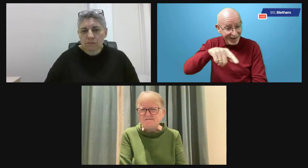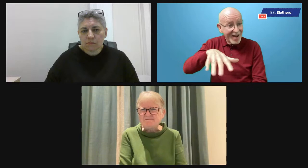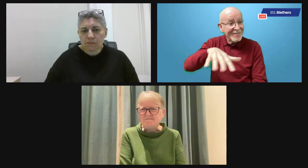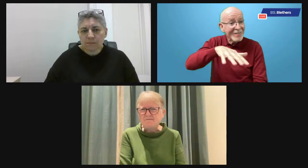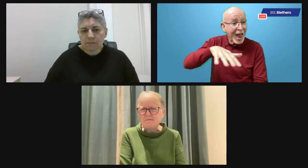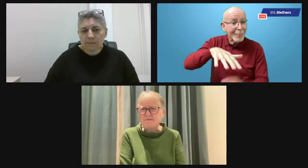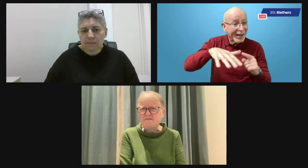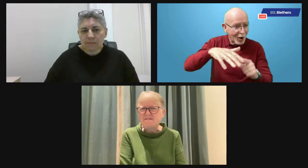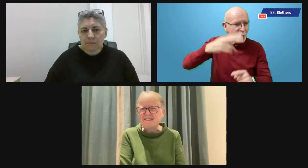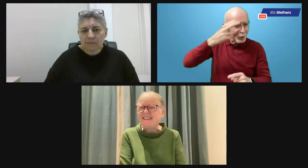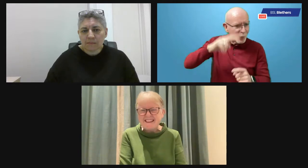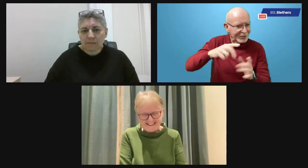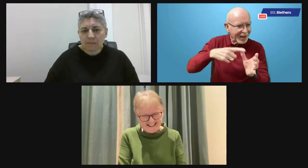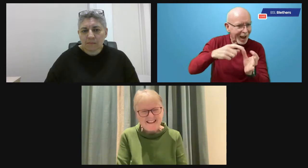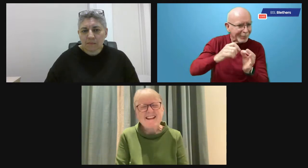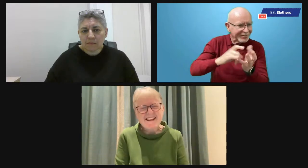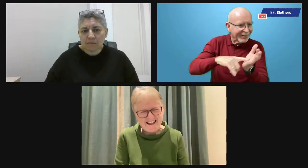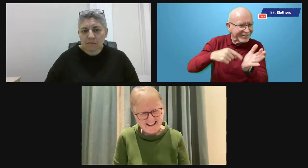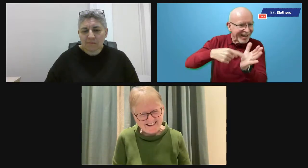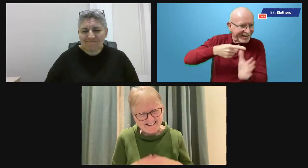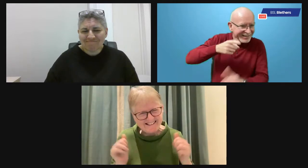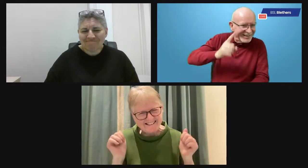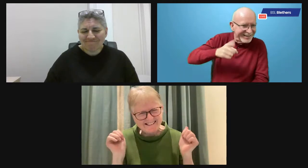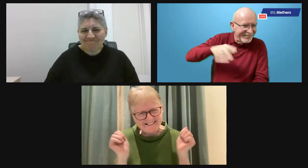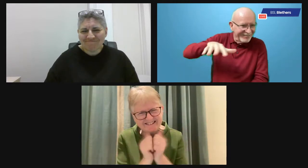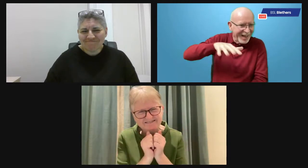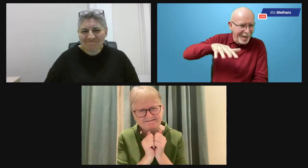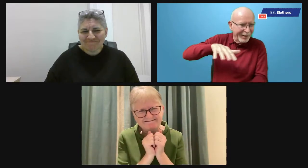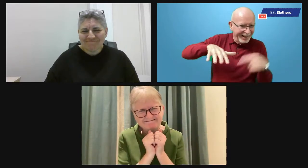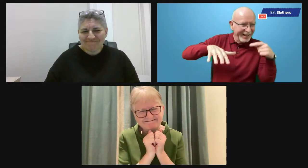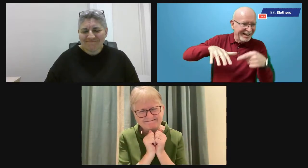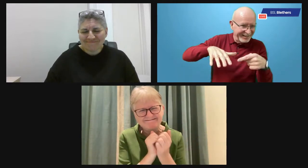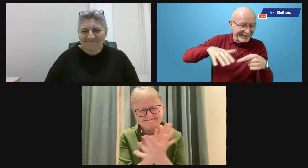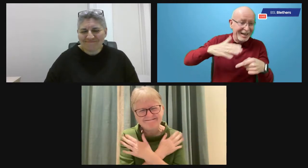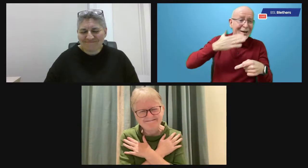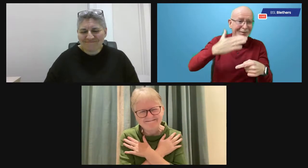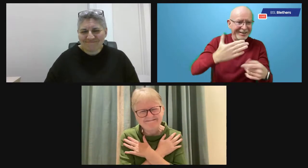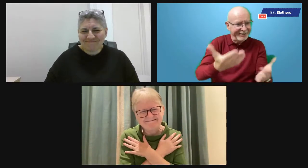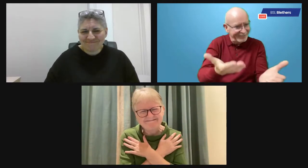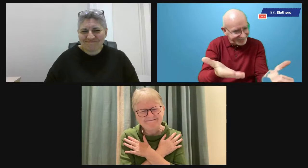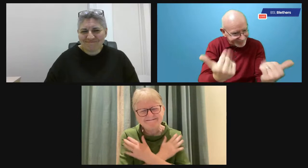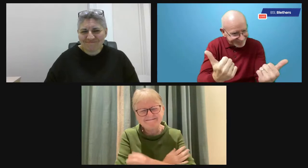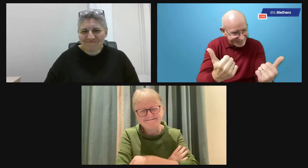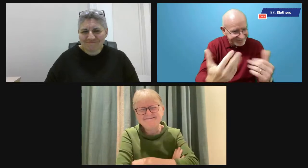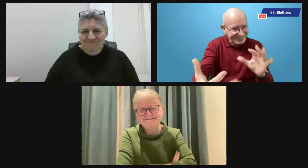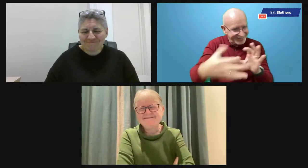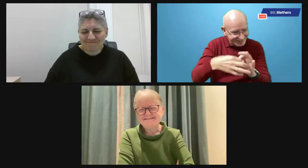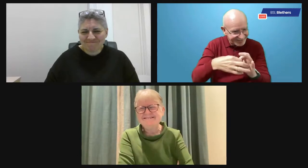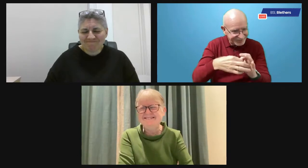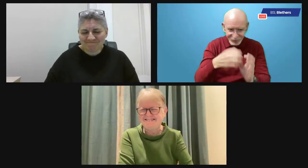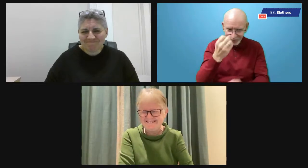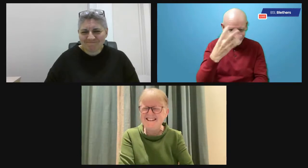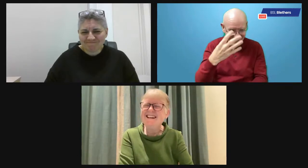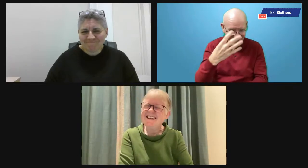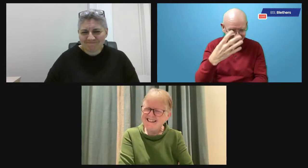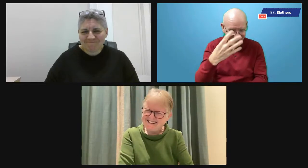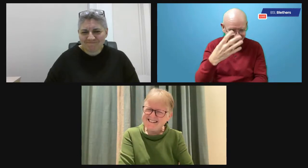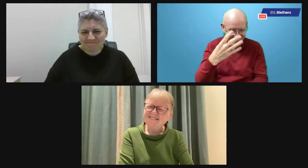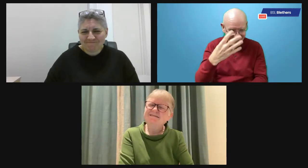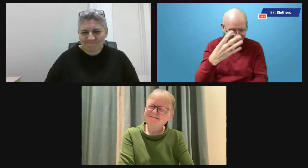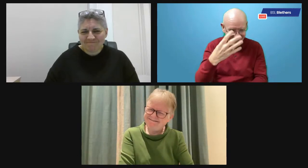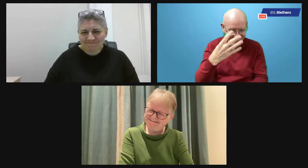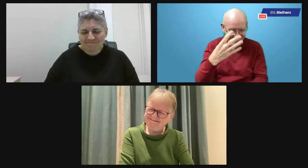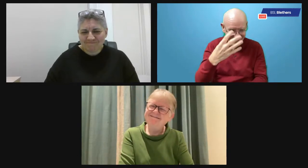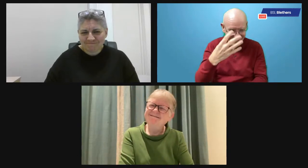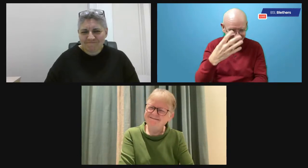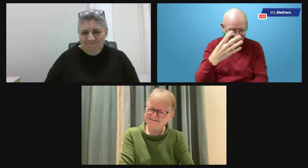lonely. Don't be alone. We are your family. That's what we are. We are. I love that. ABSLTA